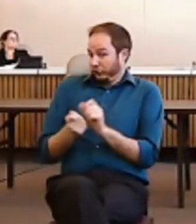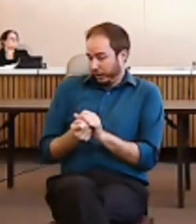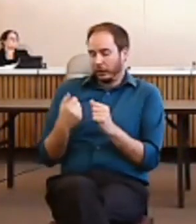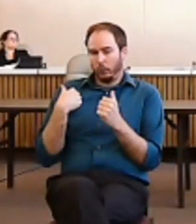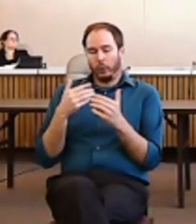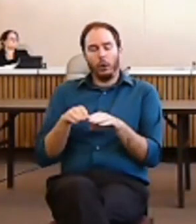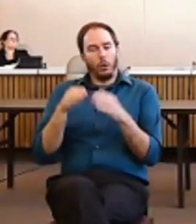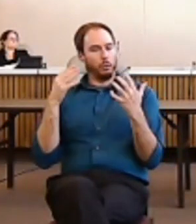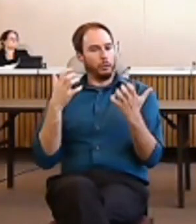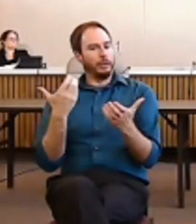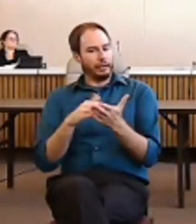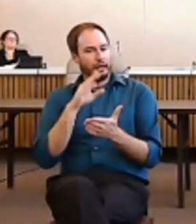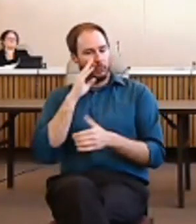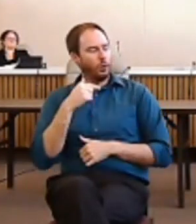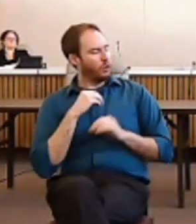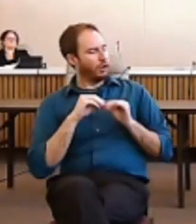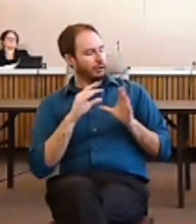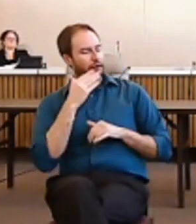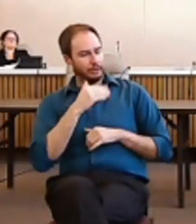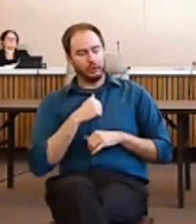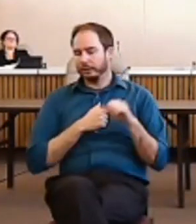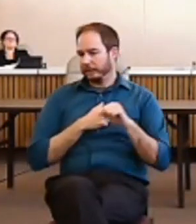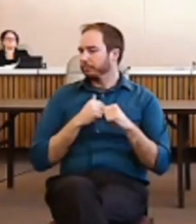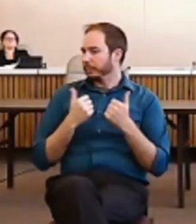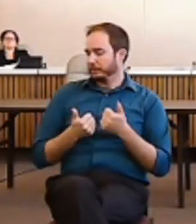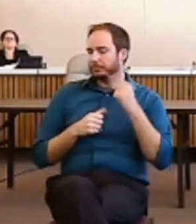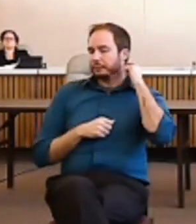would reopen the public I just hearing. wanted clarity on that. Yeah, So that's thank it. you.